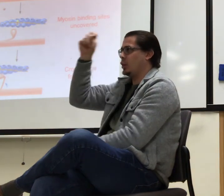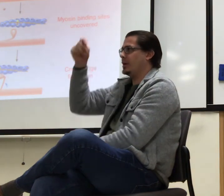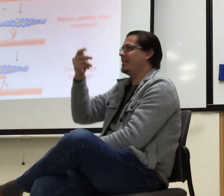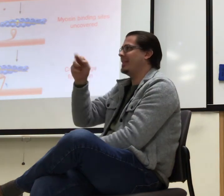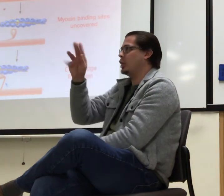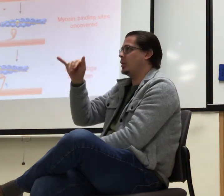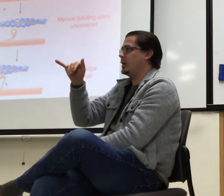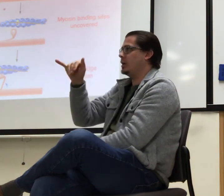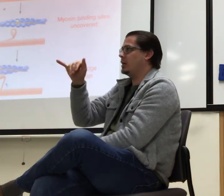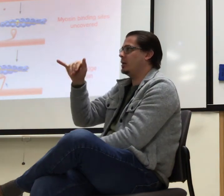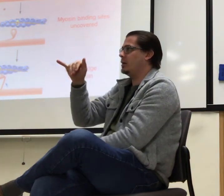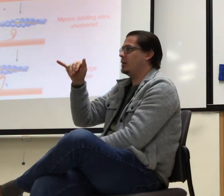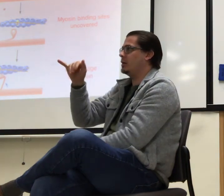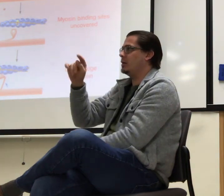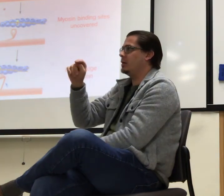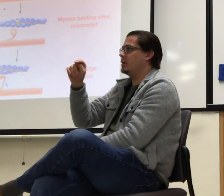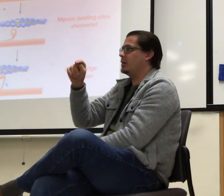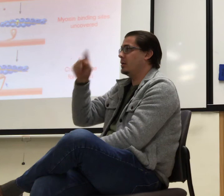accepted.